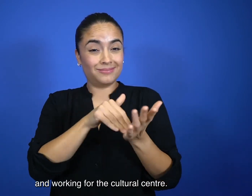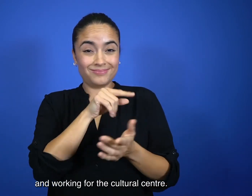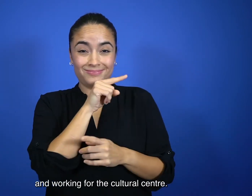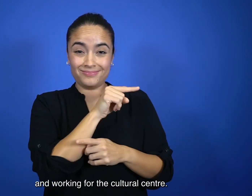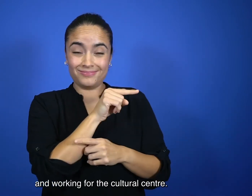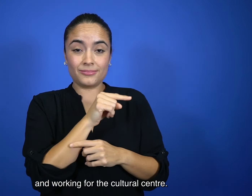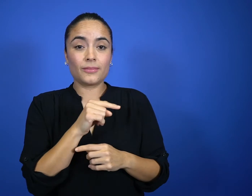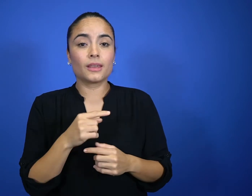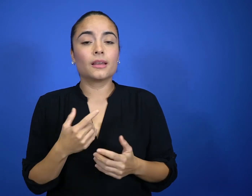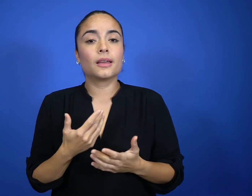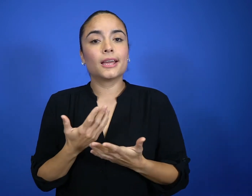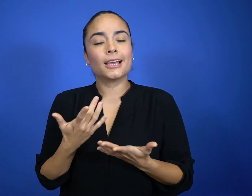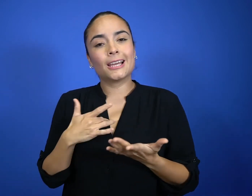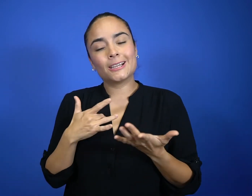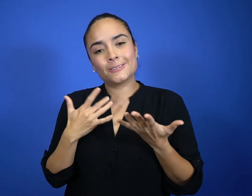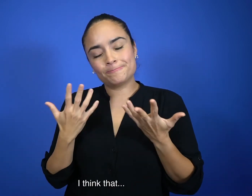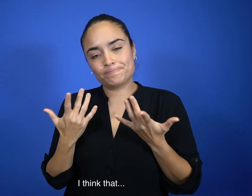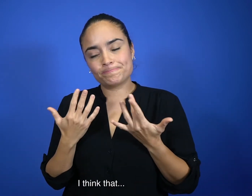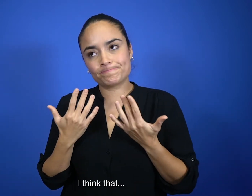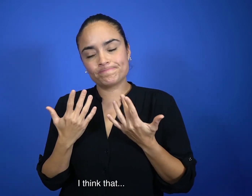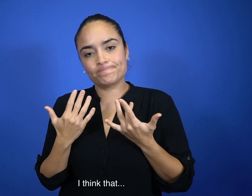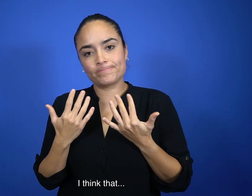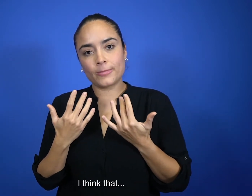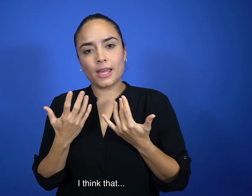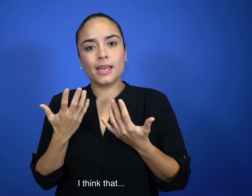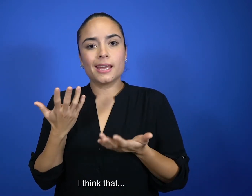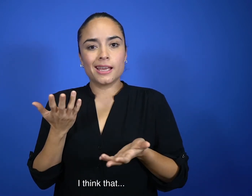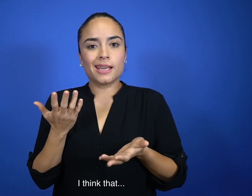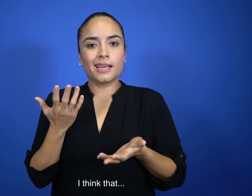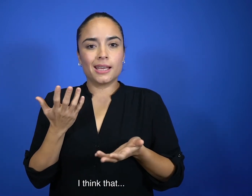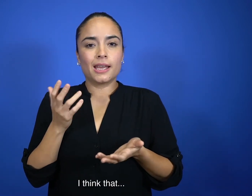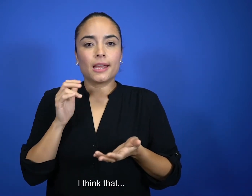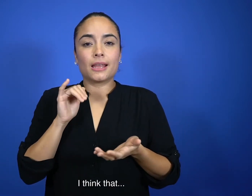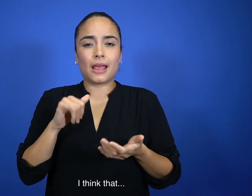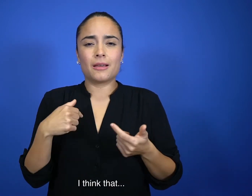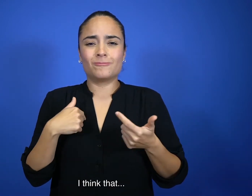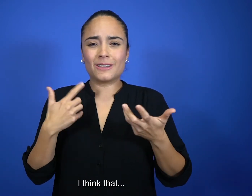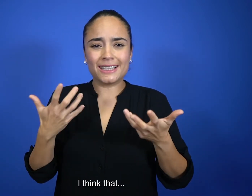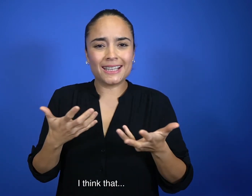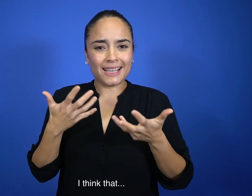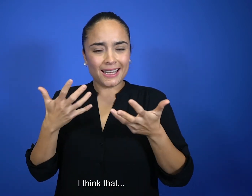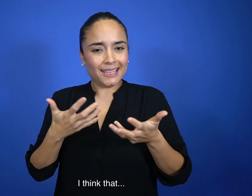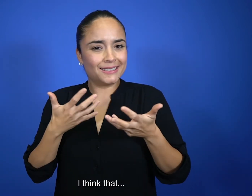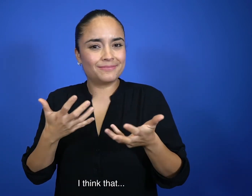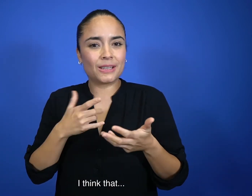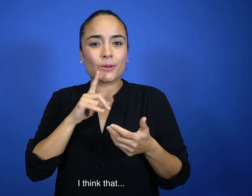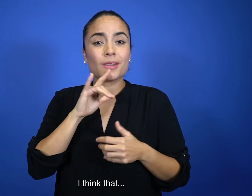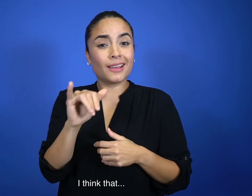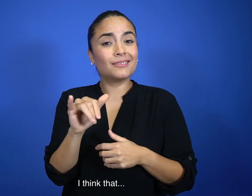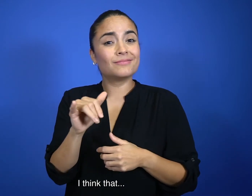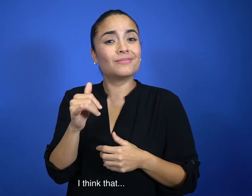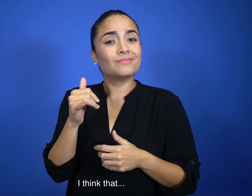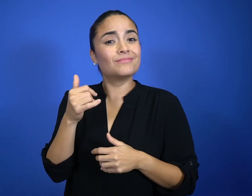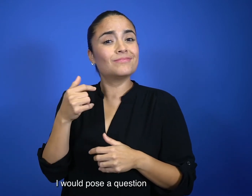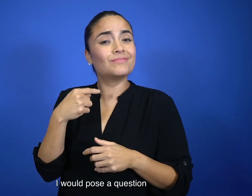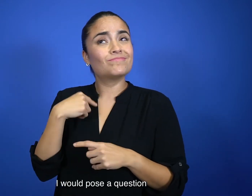Center, I think that I would